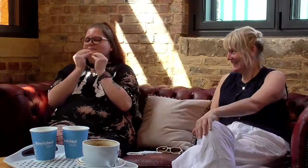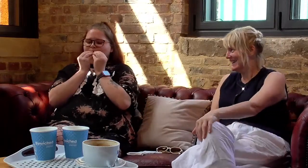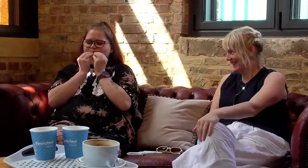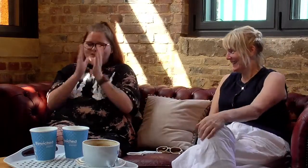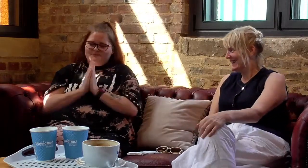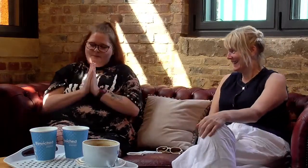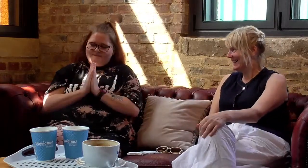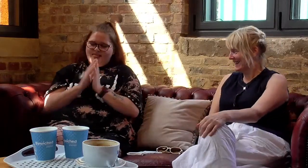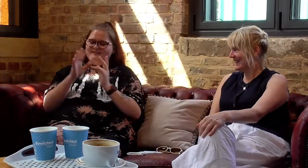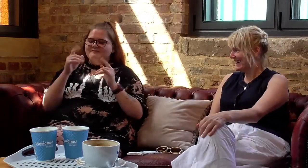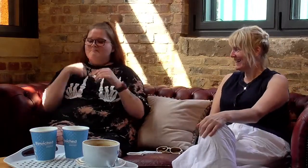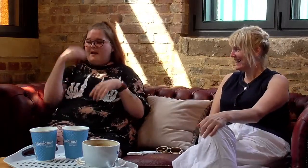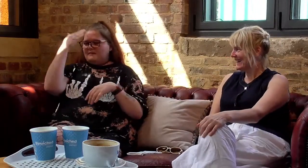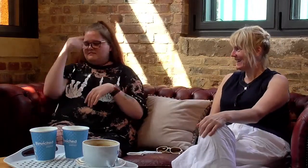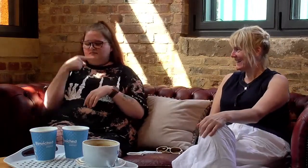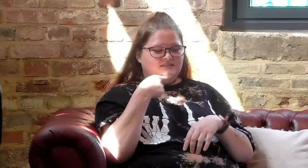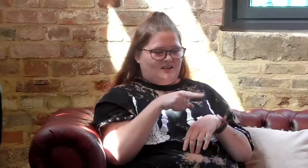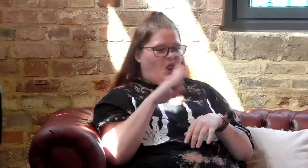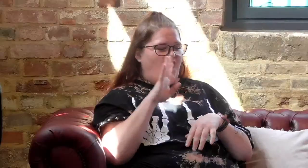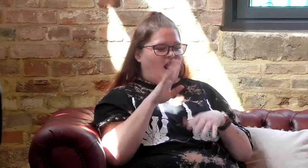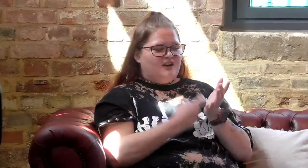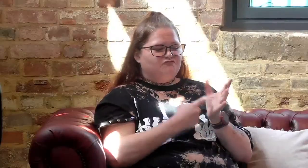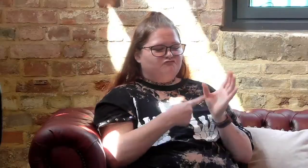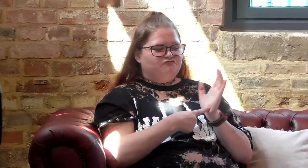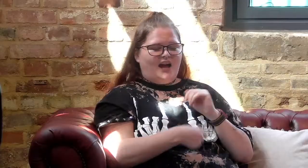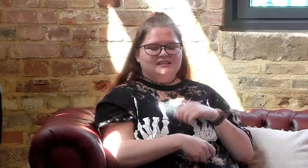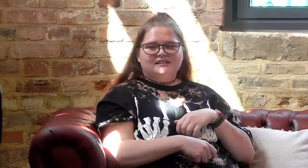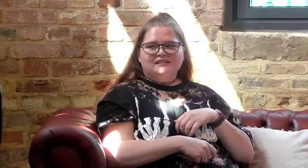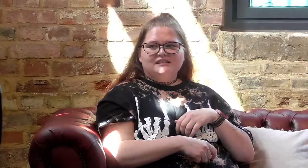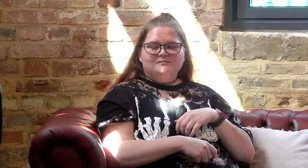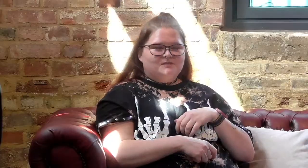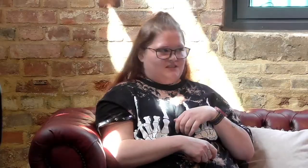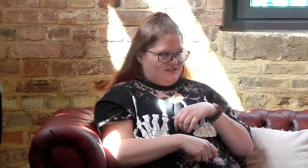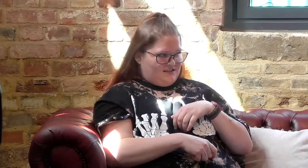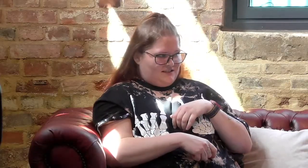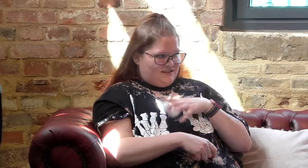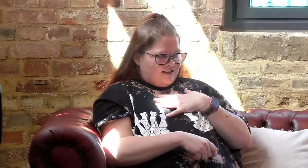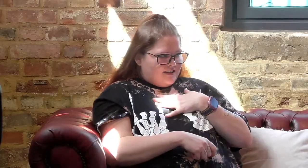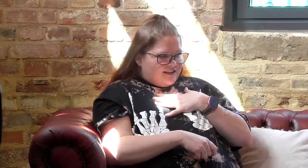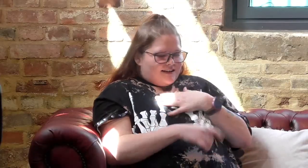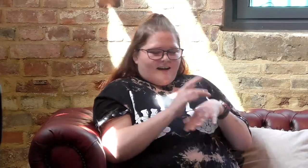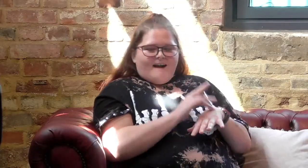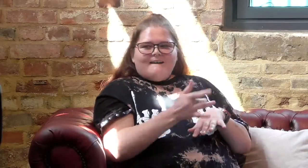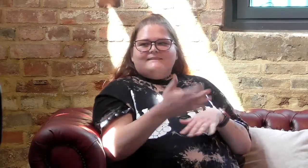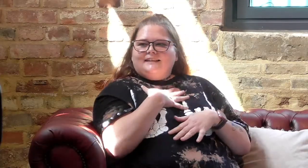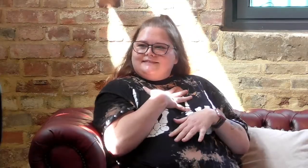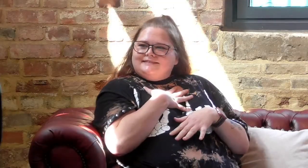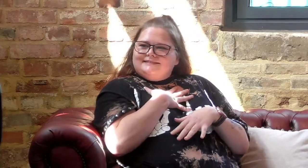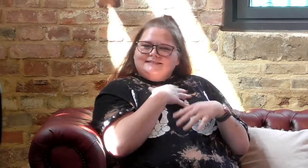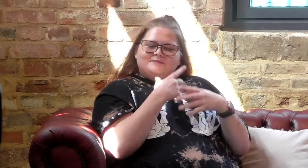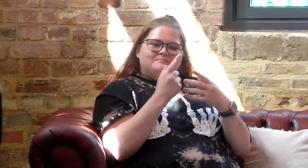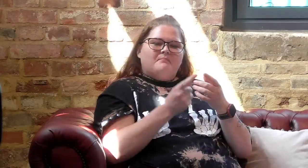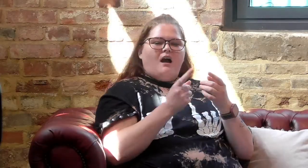so I'm a Siamese cat, so obviously it looks quite naked. honestly, people say it looks like a rat, and I'm like, hey, it's my